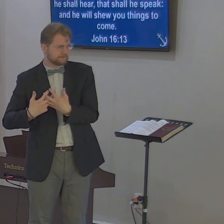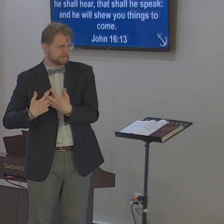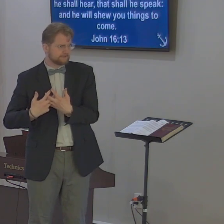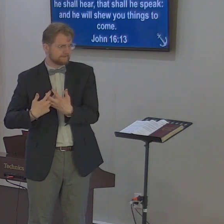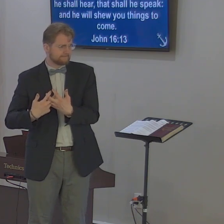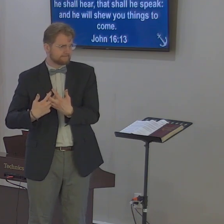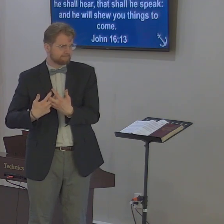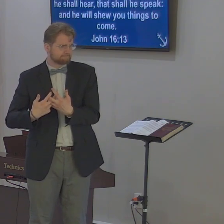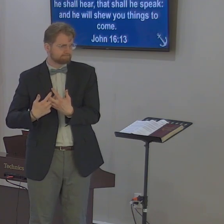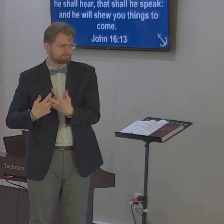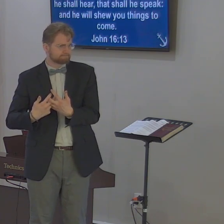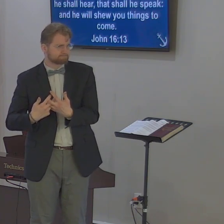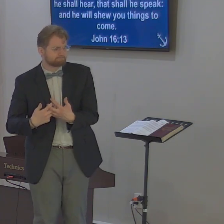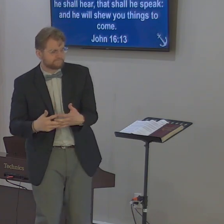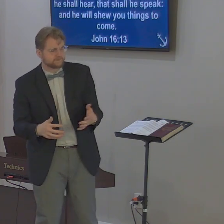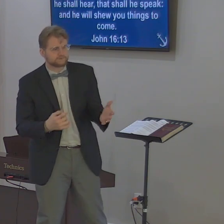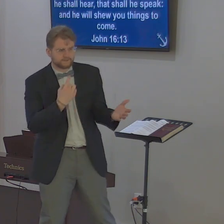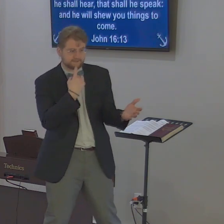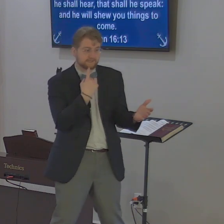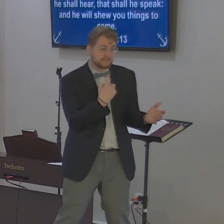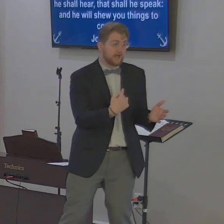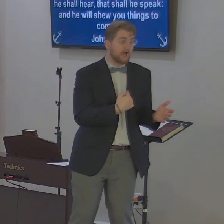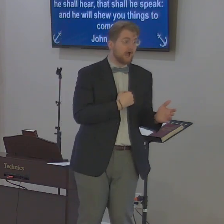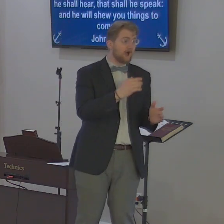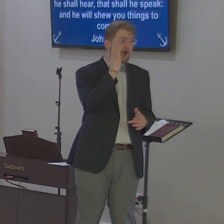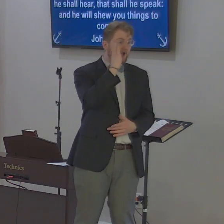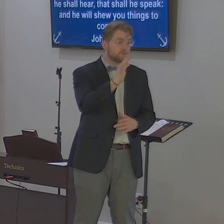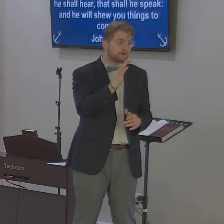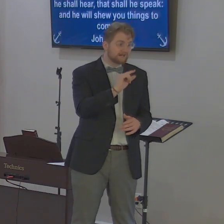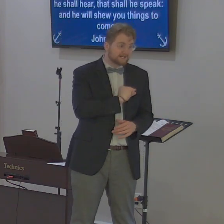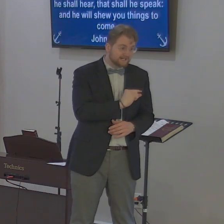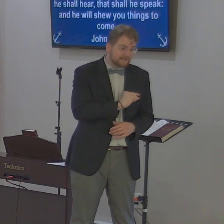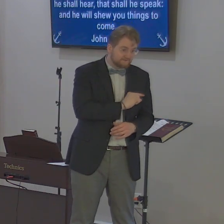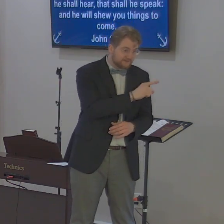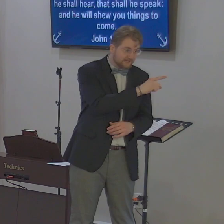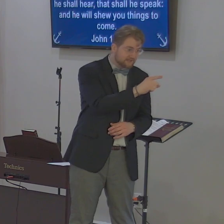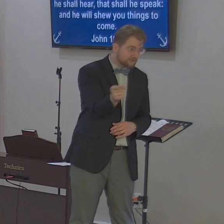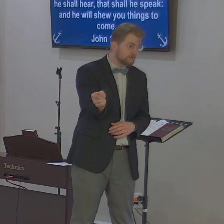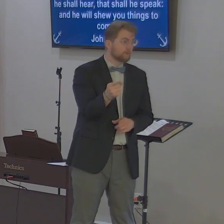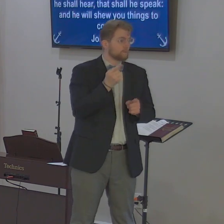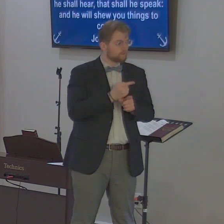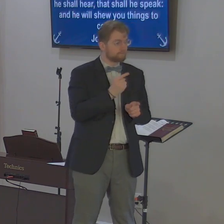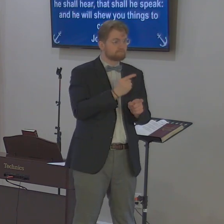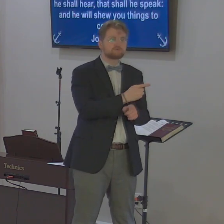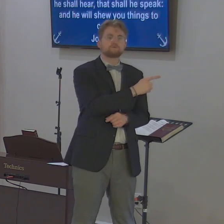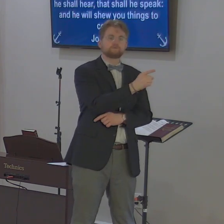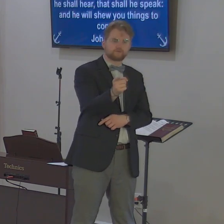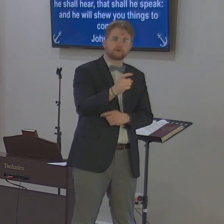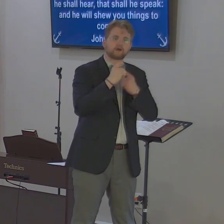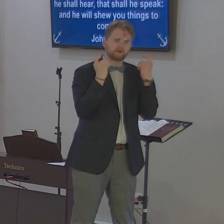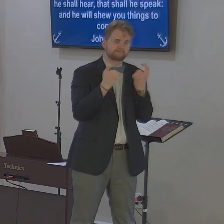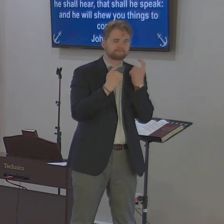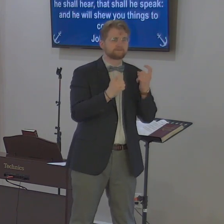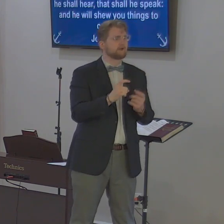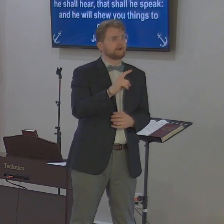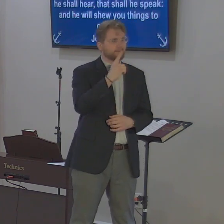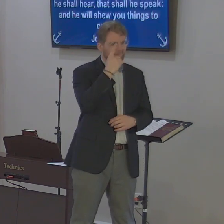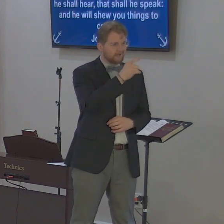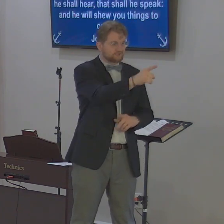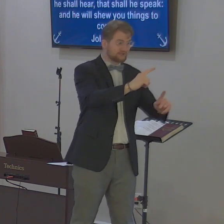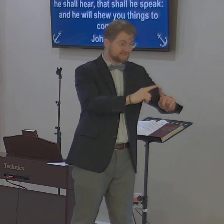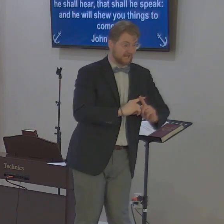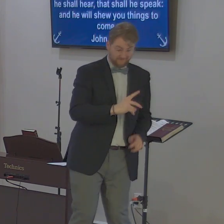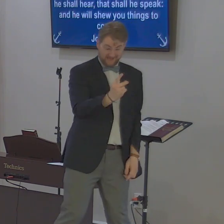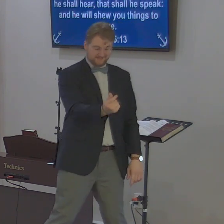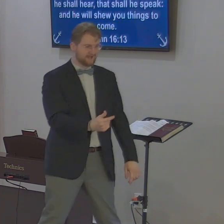Now understand, he says, I'm going to convince you or reprove you of sin. In other words, just because we're saved doesn't mean we're super Christians,